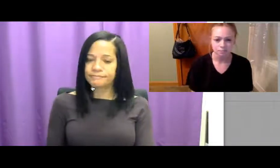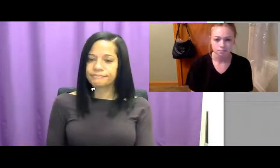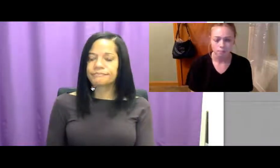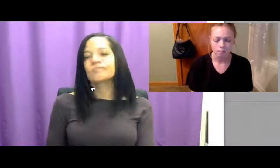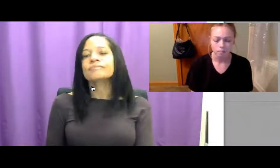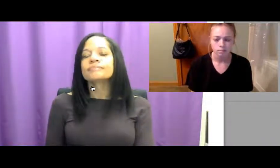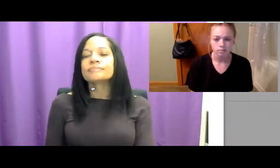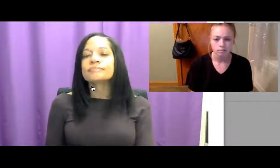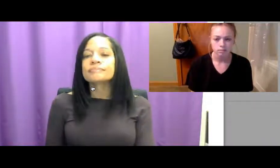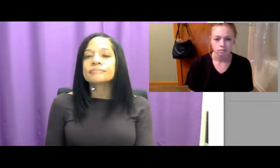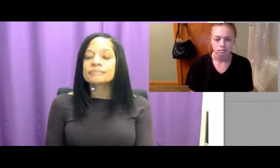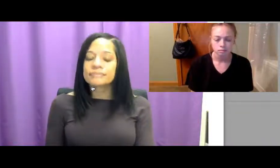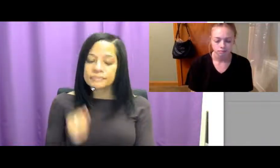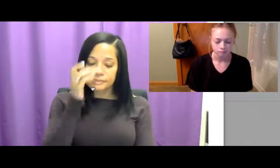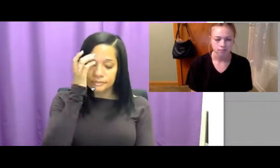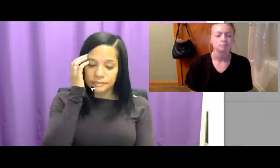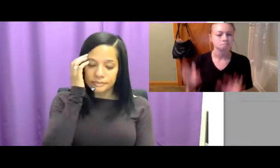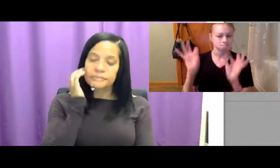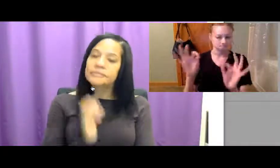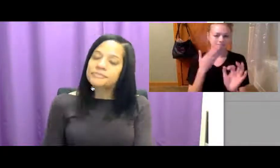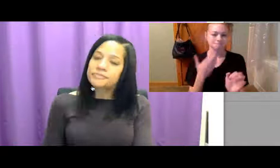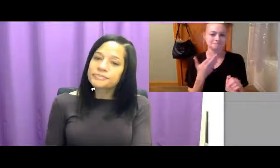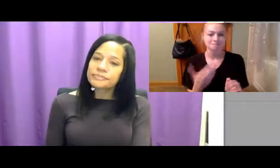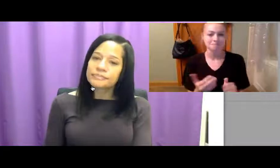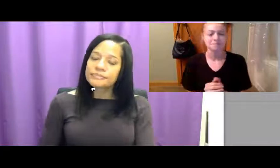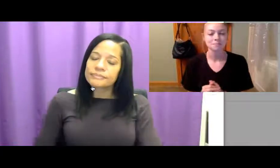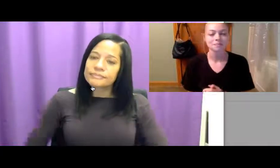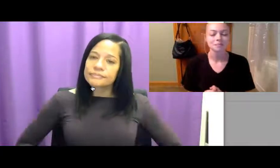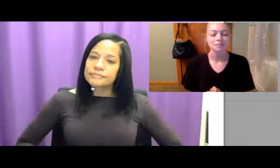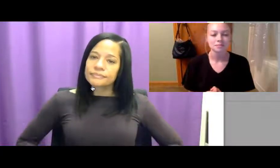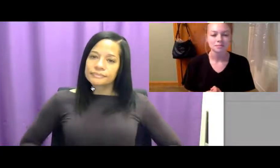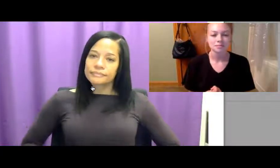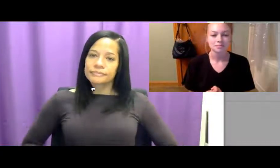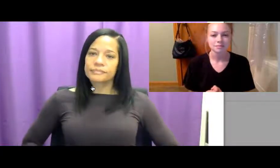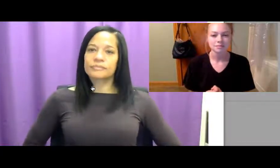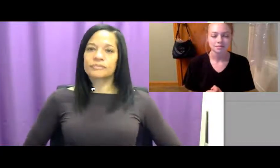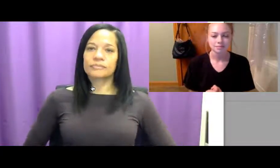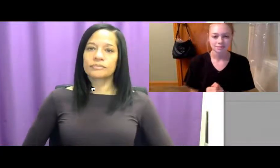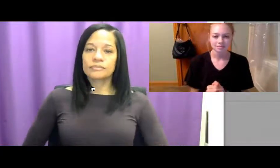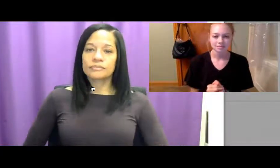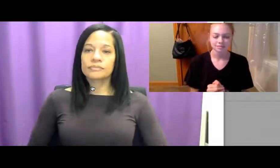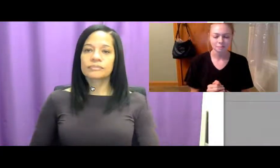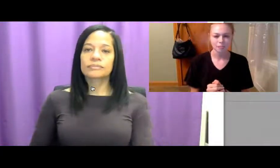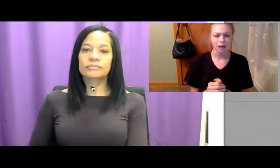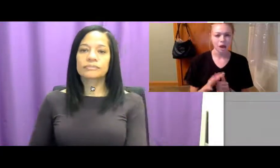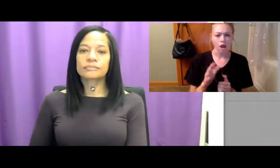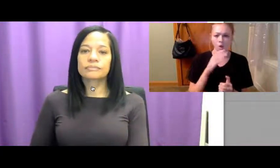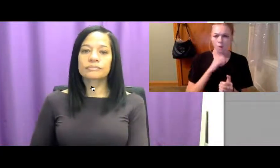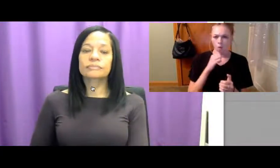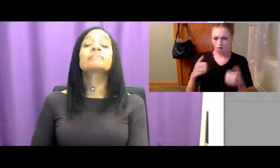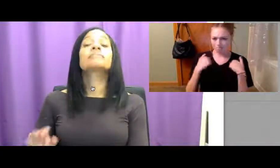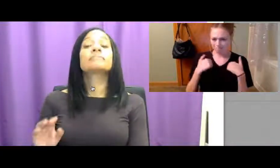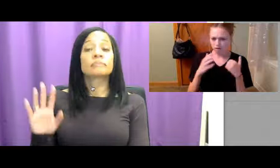it? And then, perfect. Thank you so much. What was your previous address?